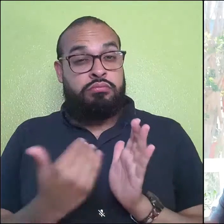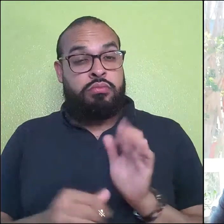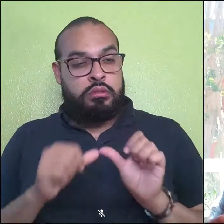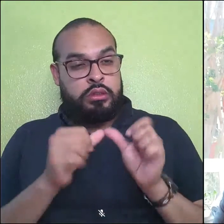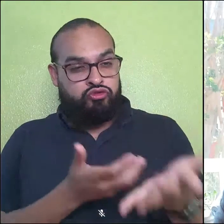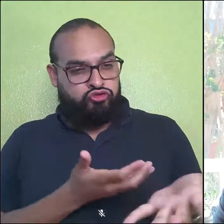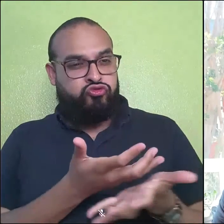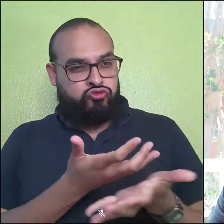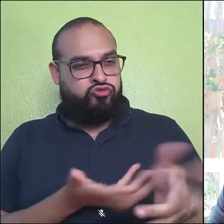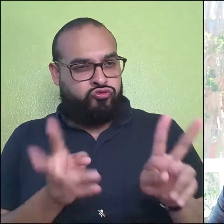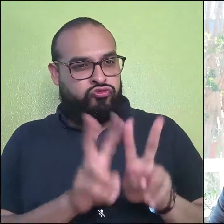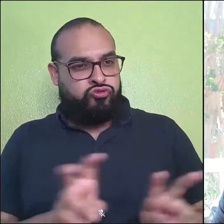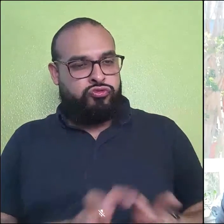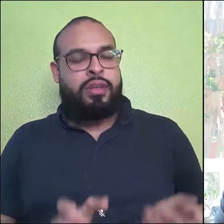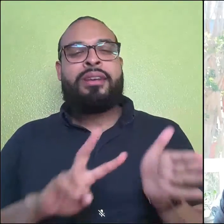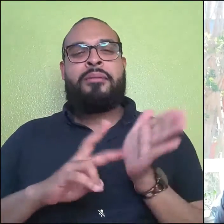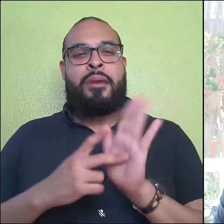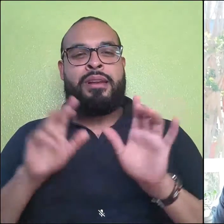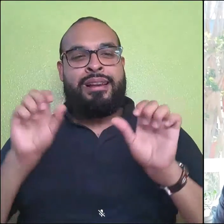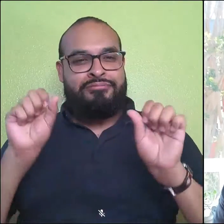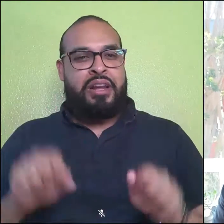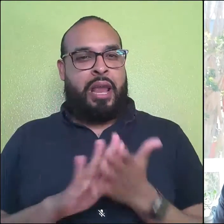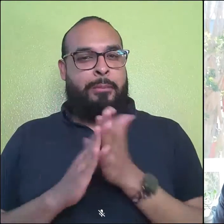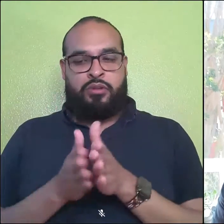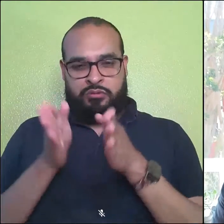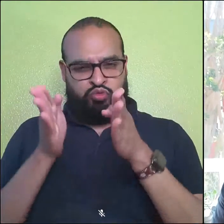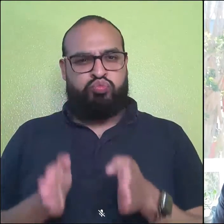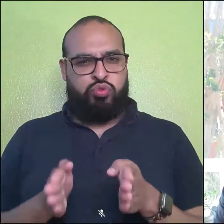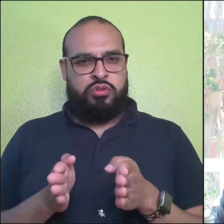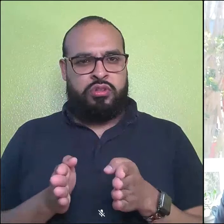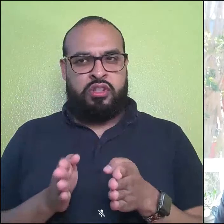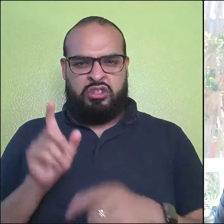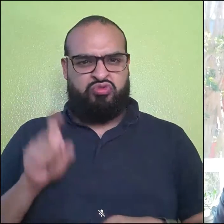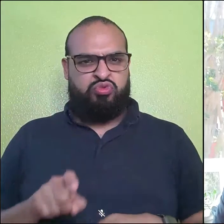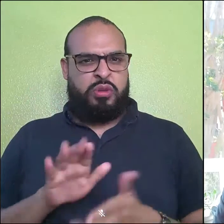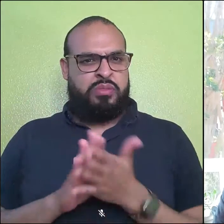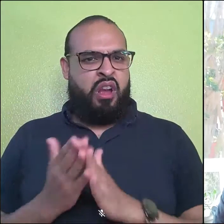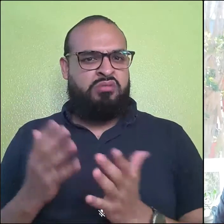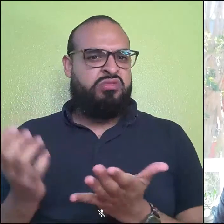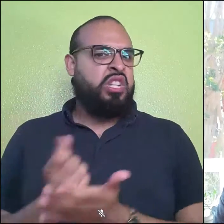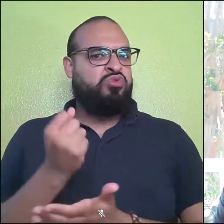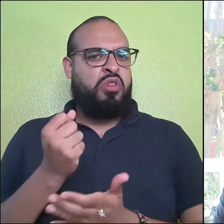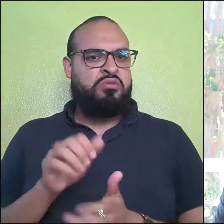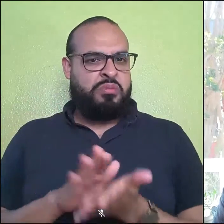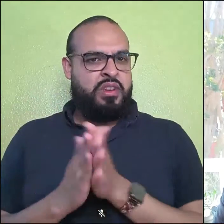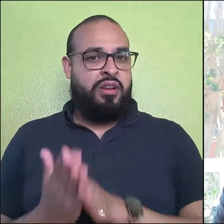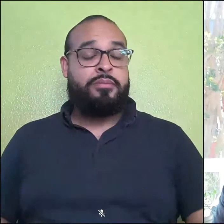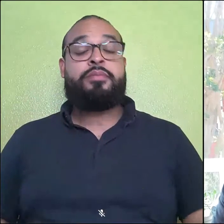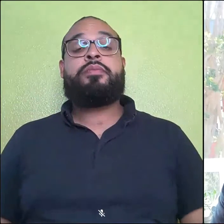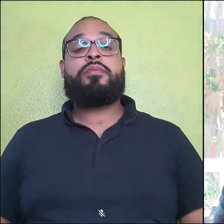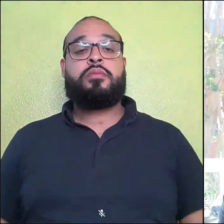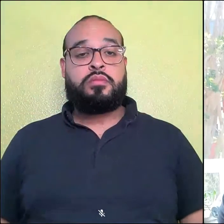to step into really who I'm meant to be. And so I'm just curious, like,